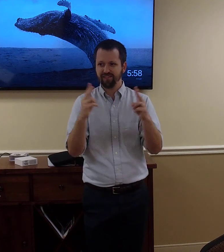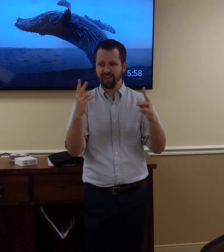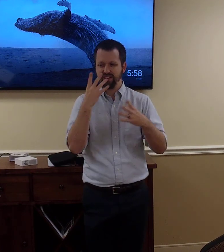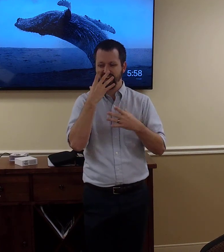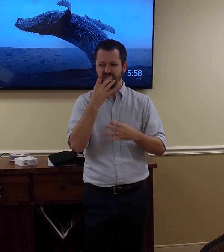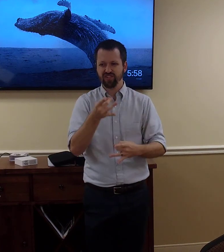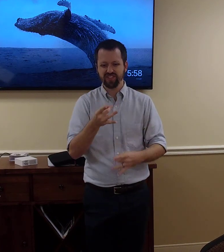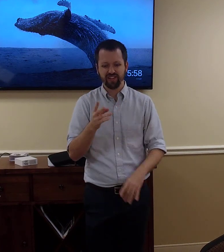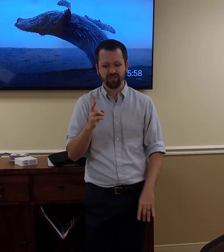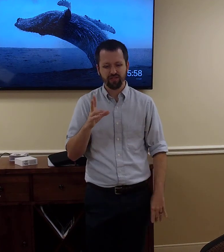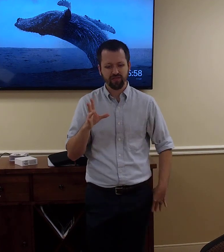Very interesting.